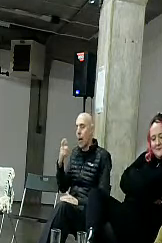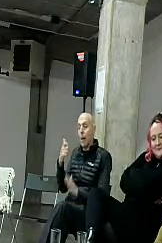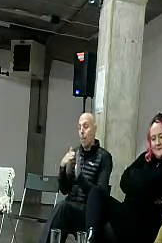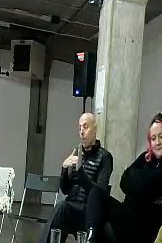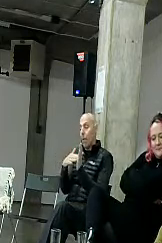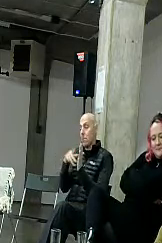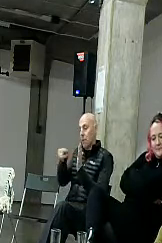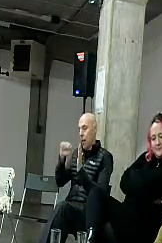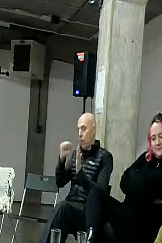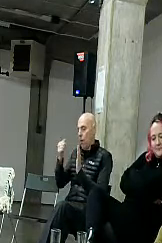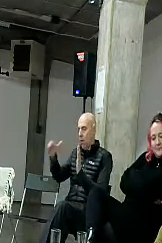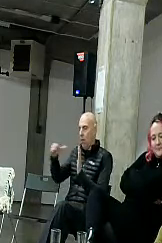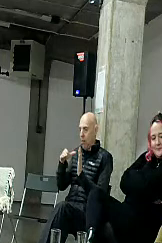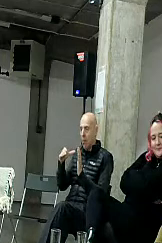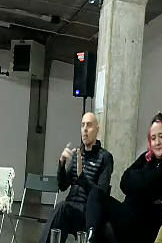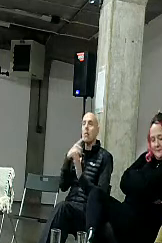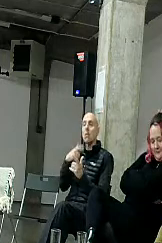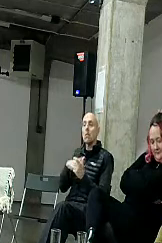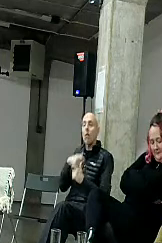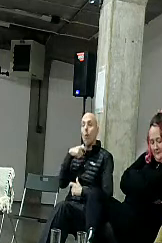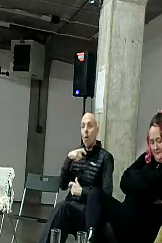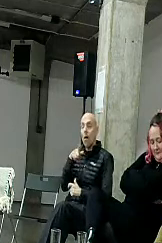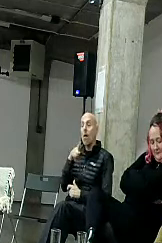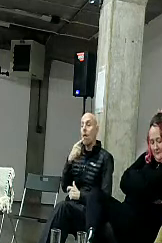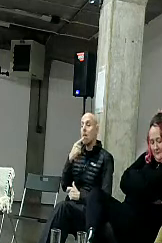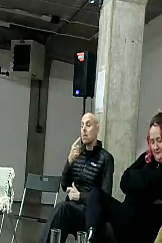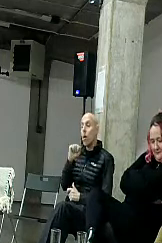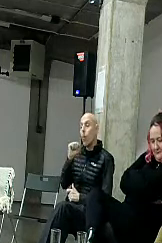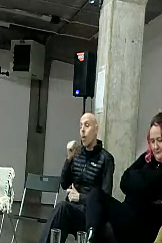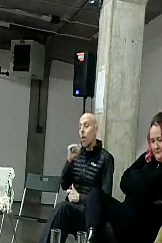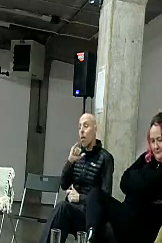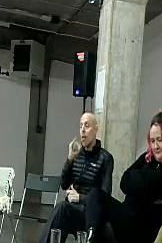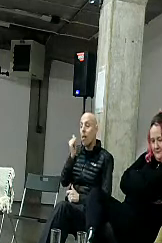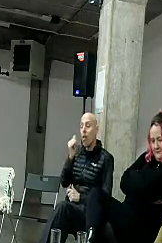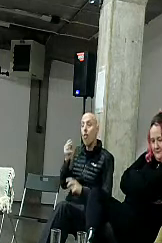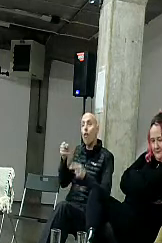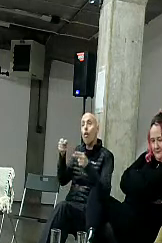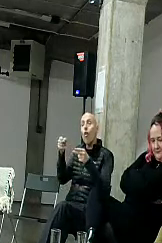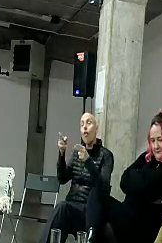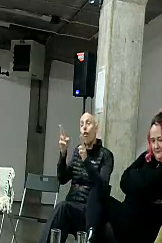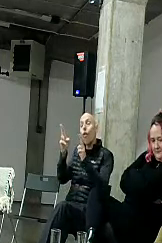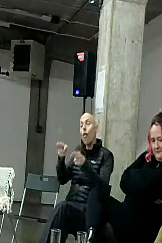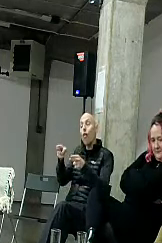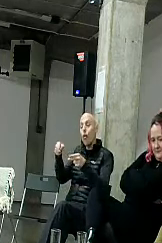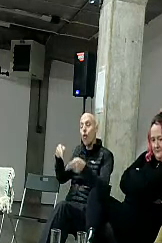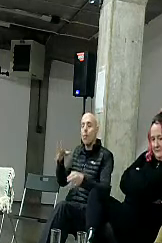Monday, you'll have a lawyer. And then she said, we're going to call the coroner on court,